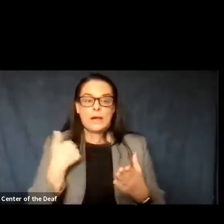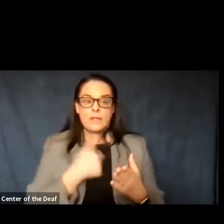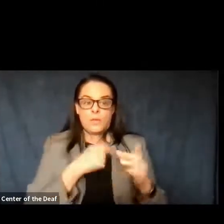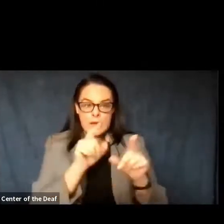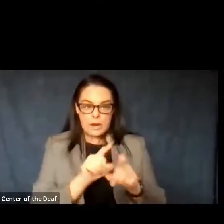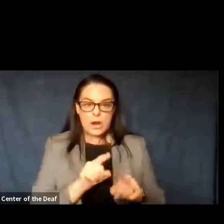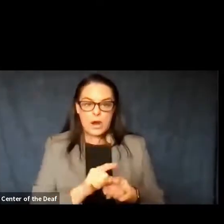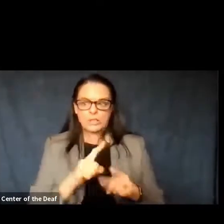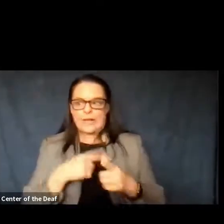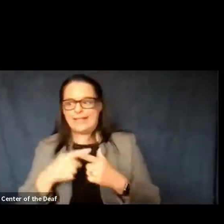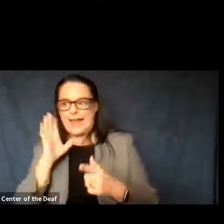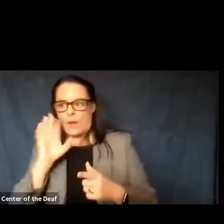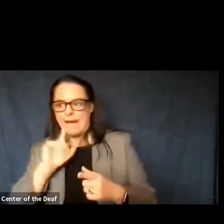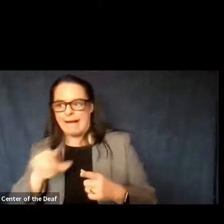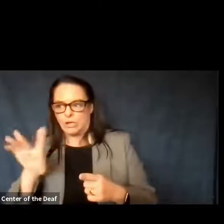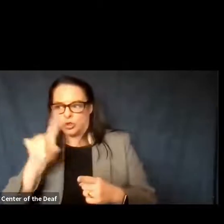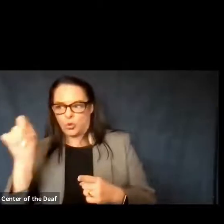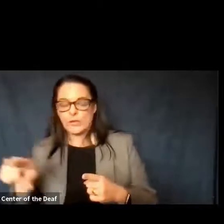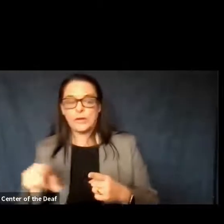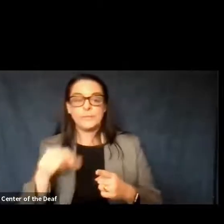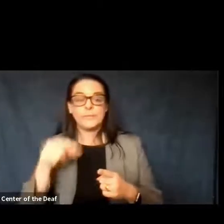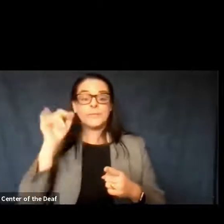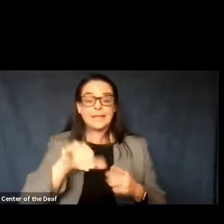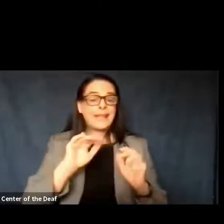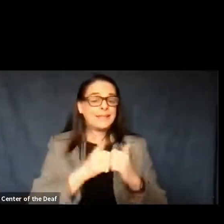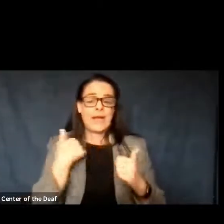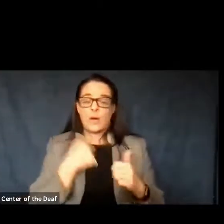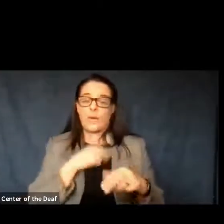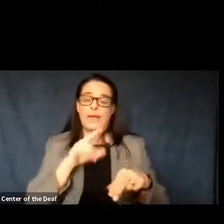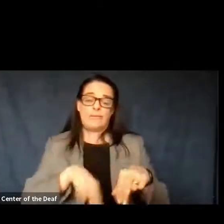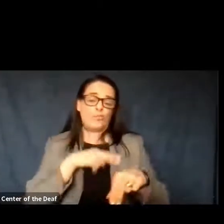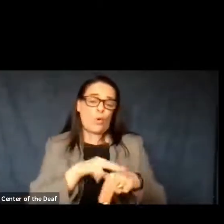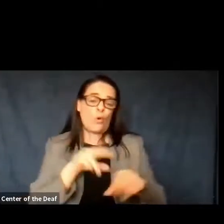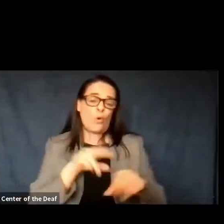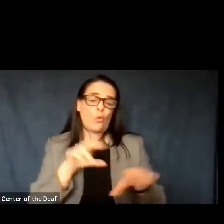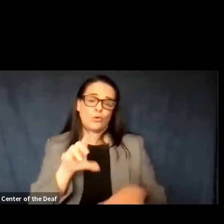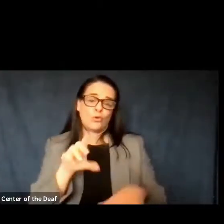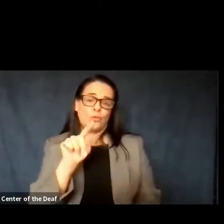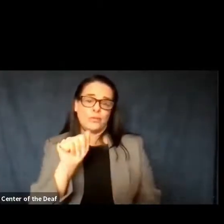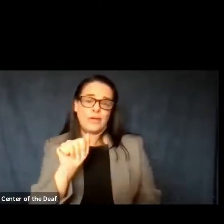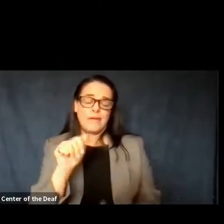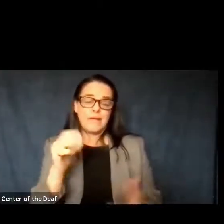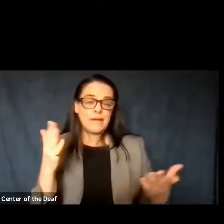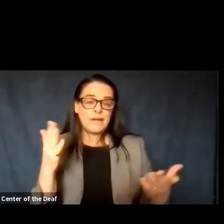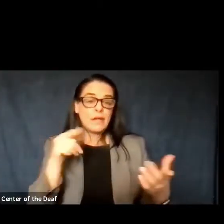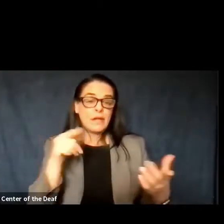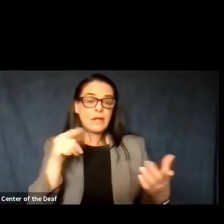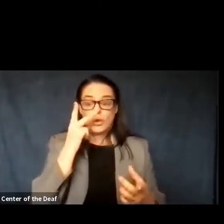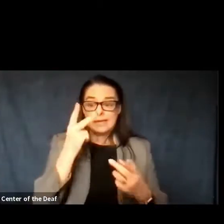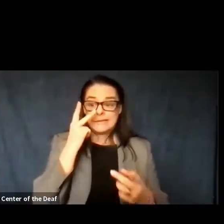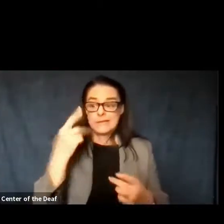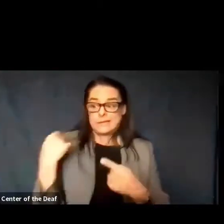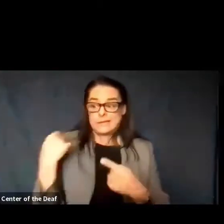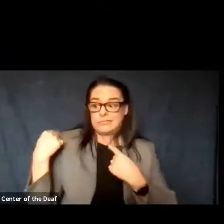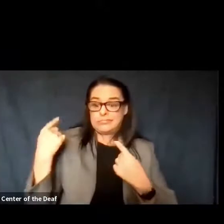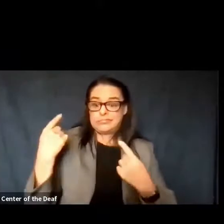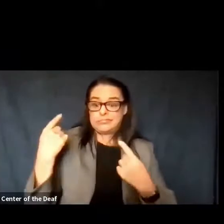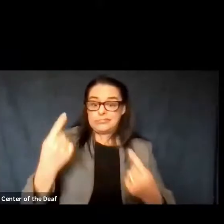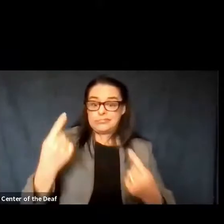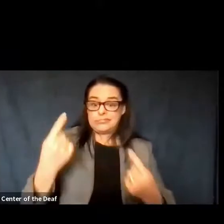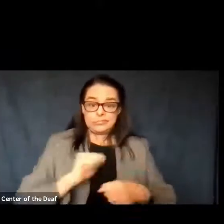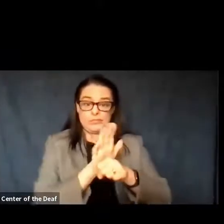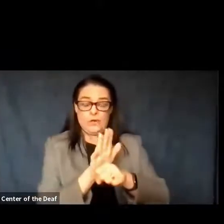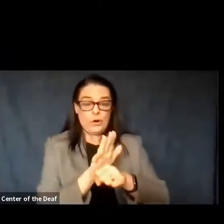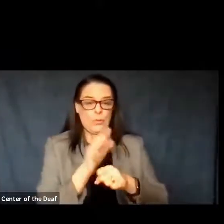promise I'll answer your question, Scott, is this is how we normally do data. So what you guys have been seeing throughout the pandemic